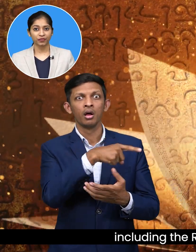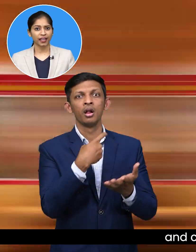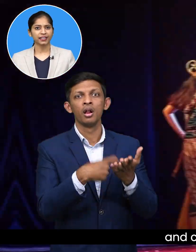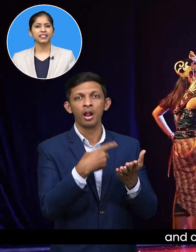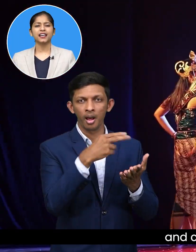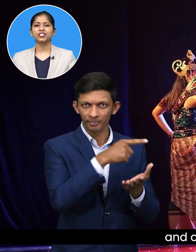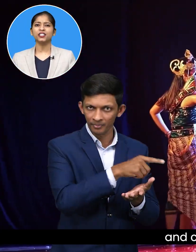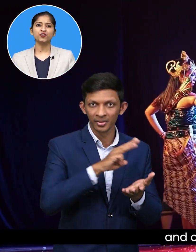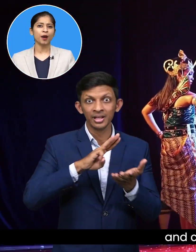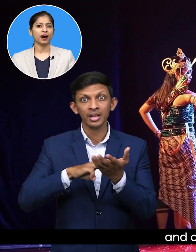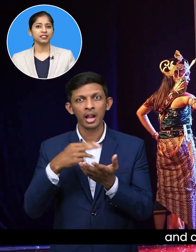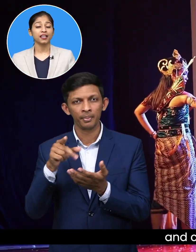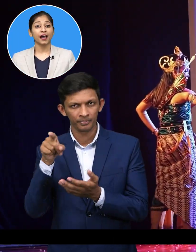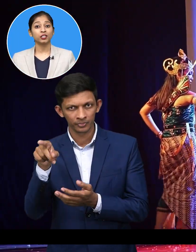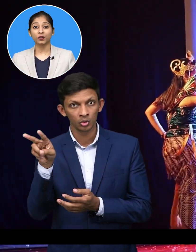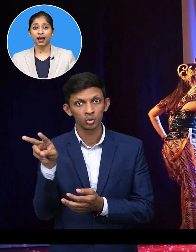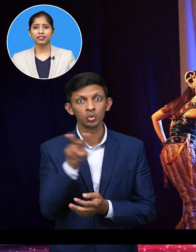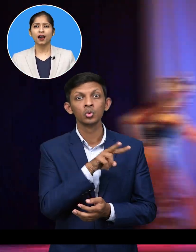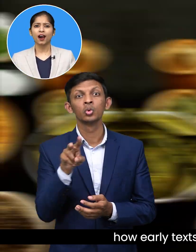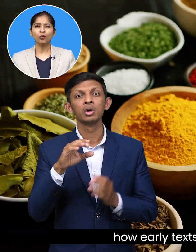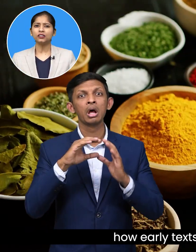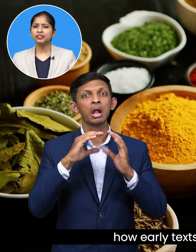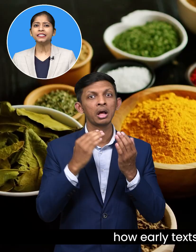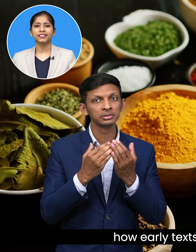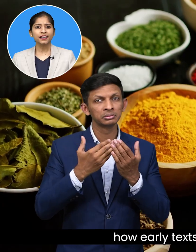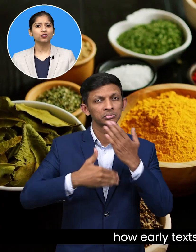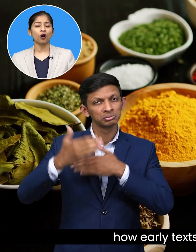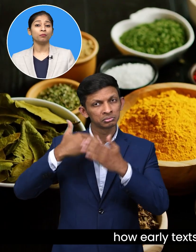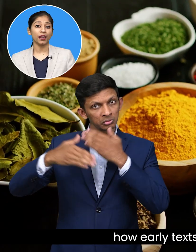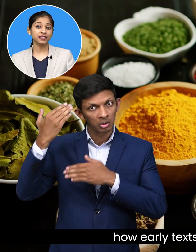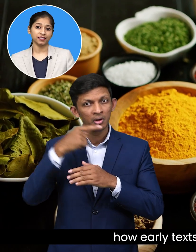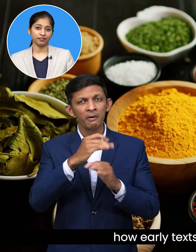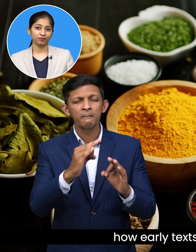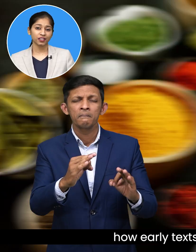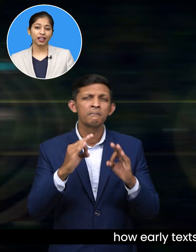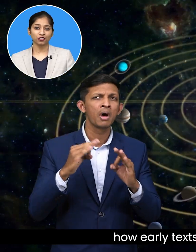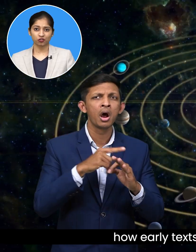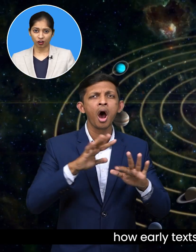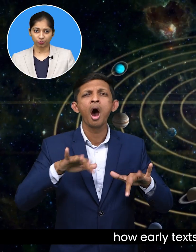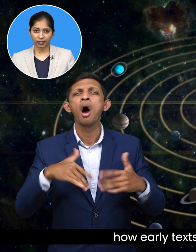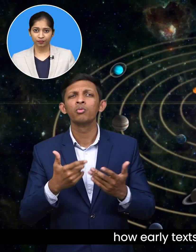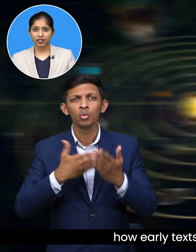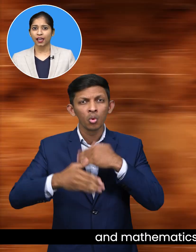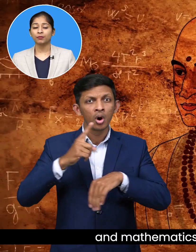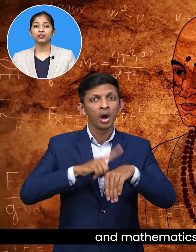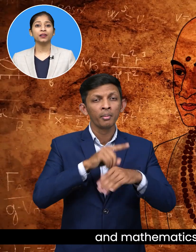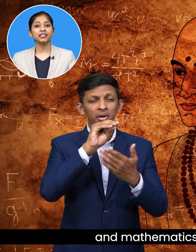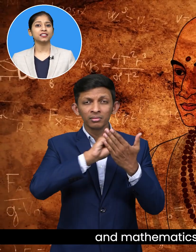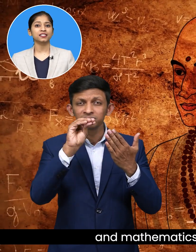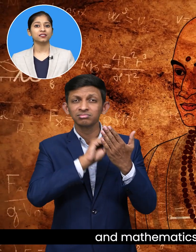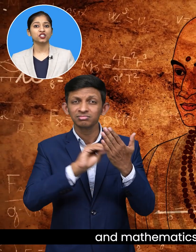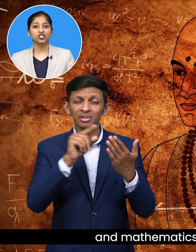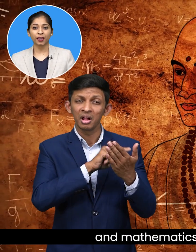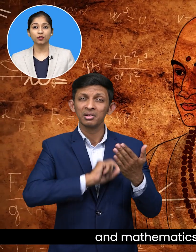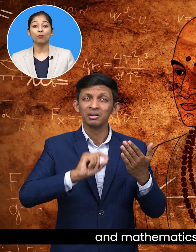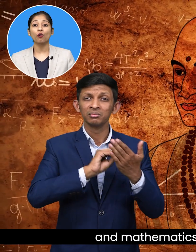Mahabharata, and classical dramas, as well as how early texts on medicine, astronomy, and